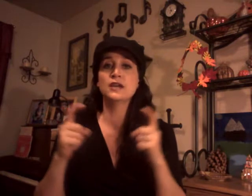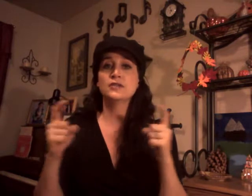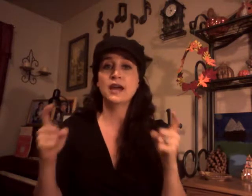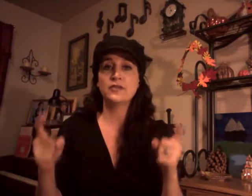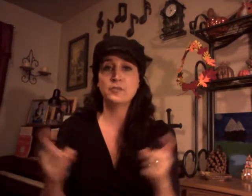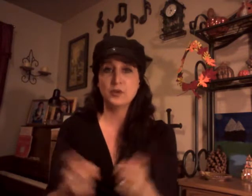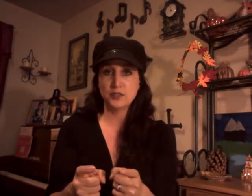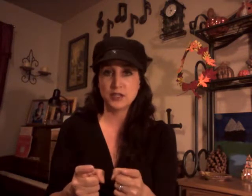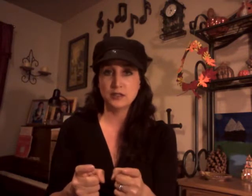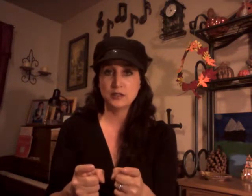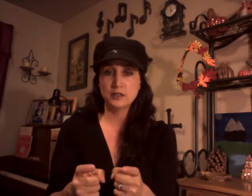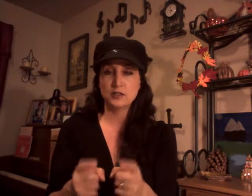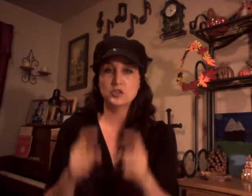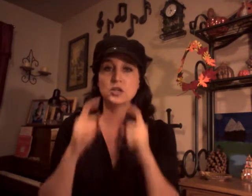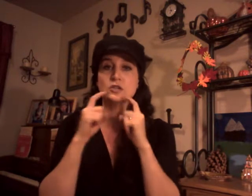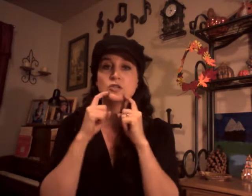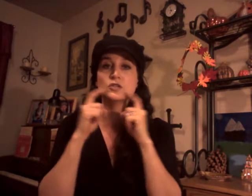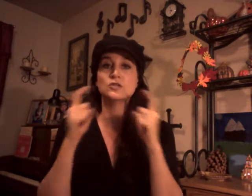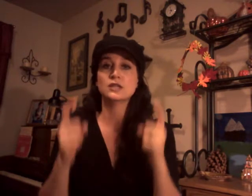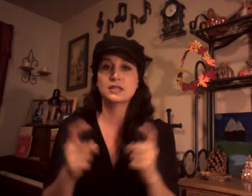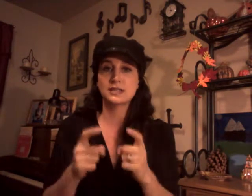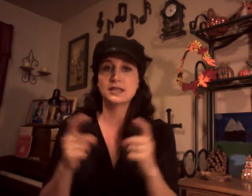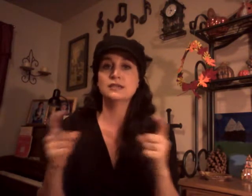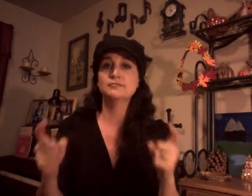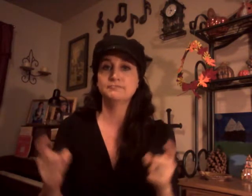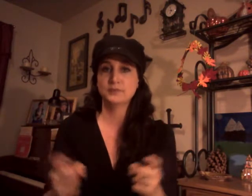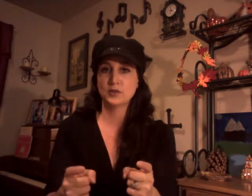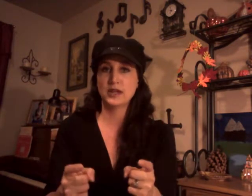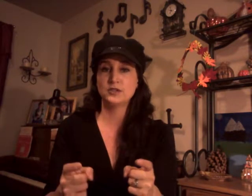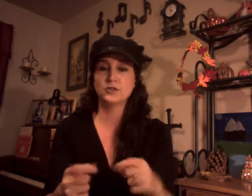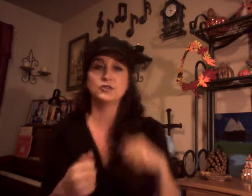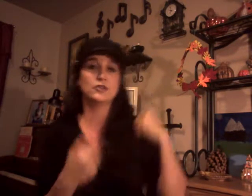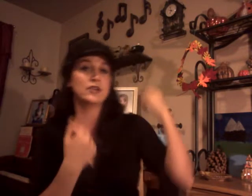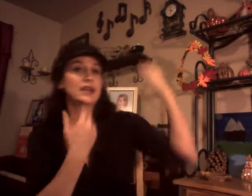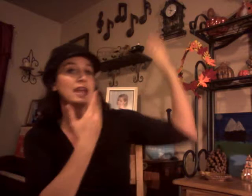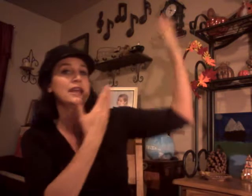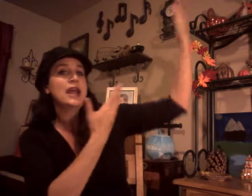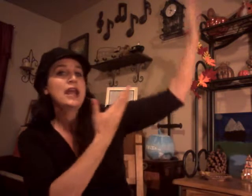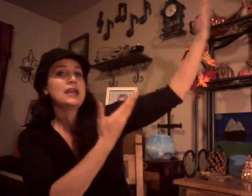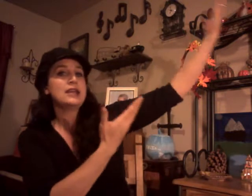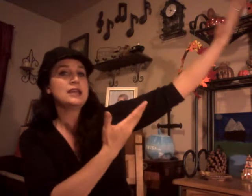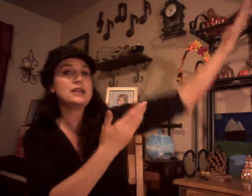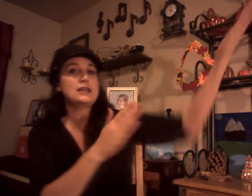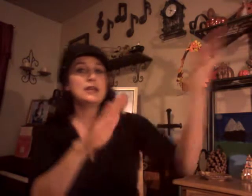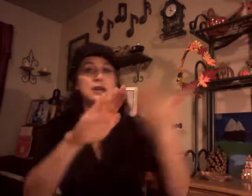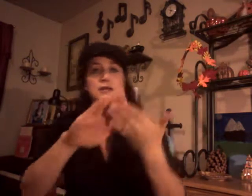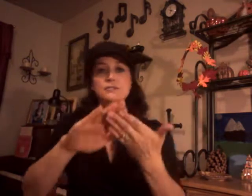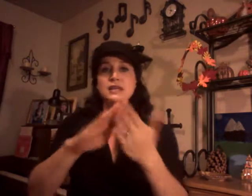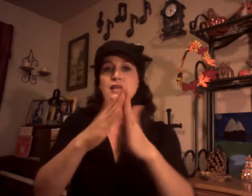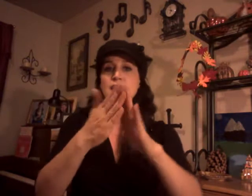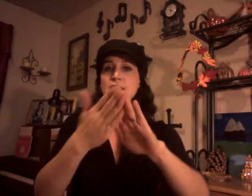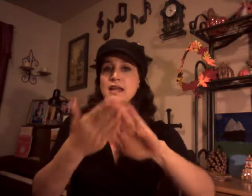to add the person. You just do sin. Okay, just have to do that again. He